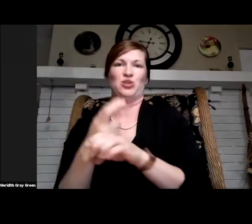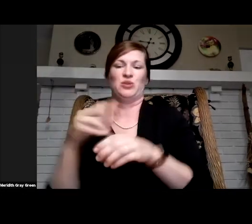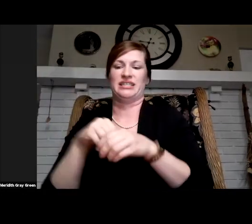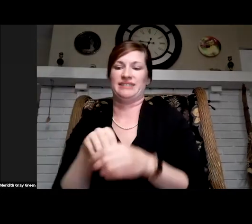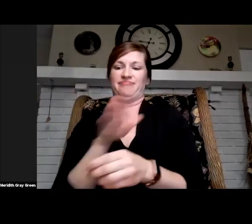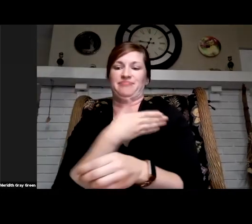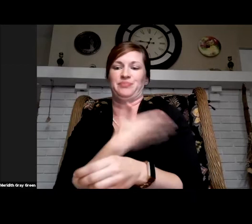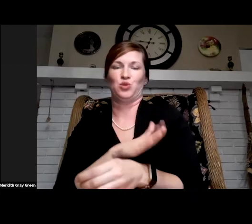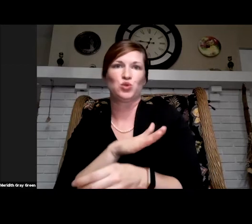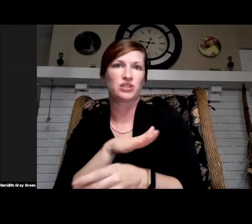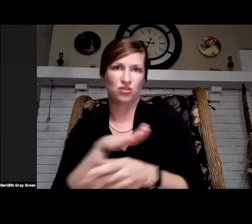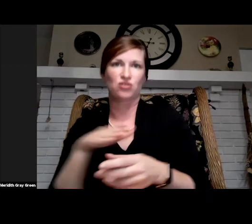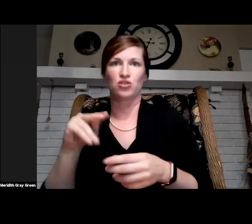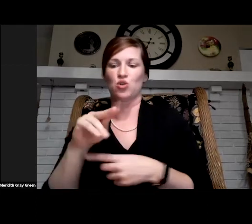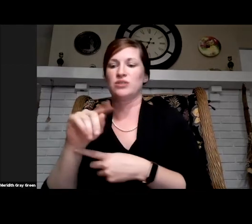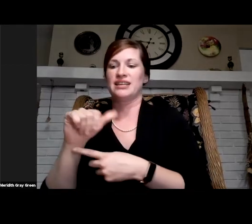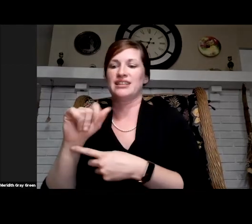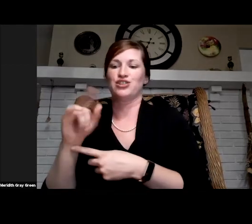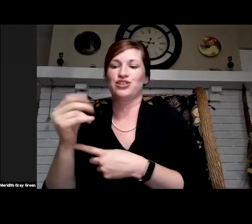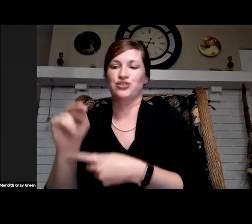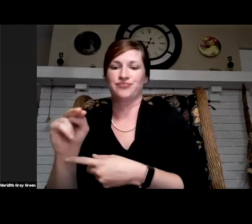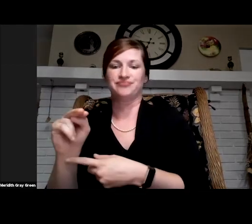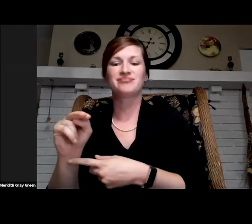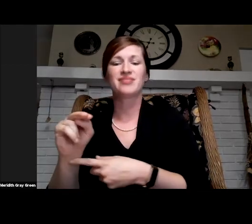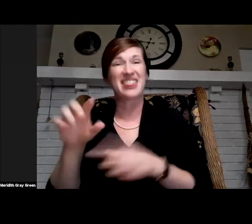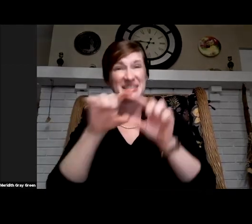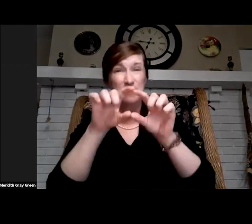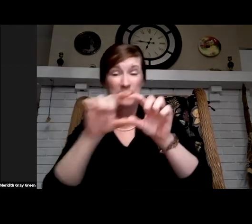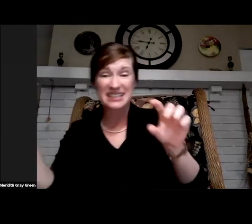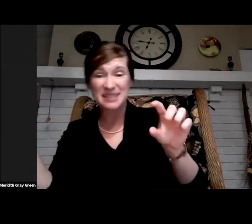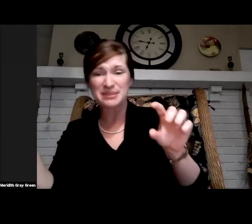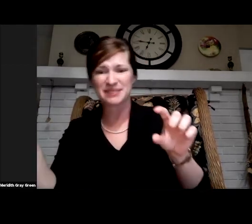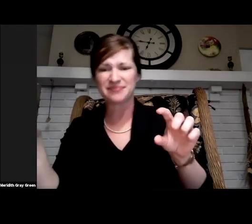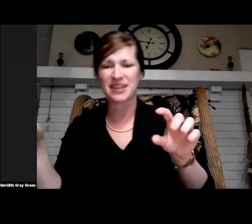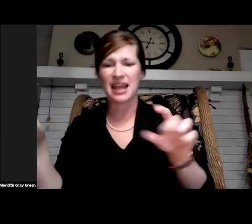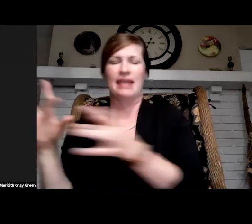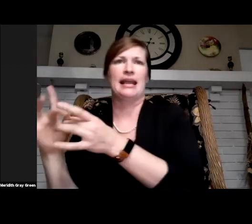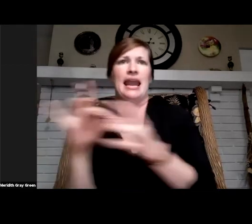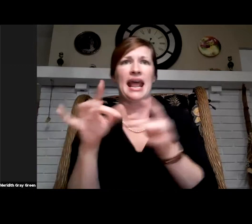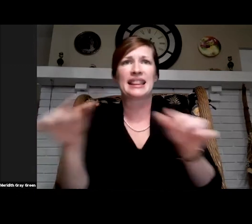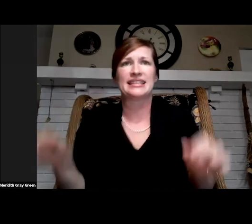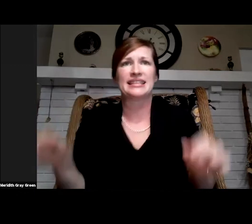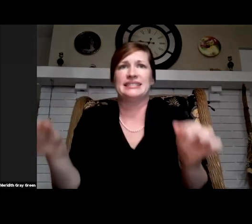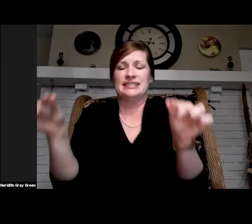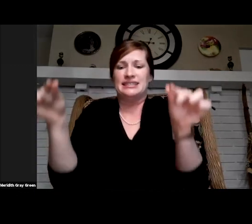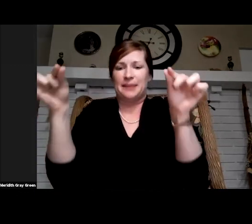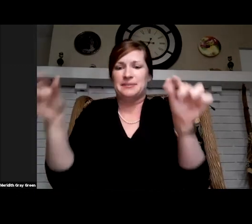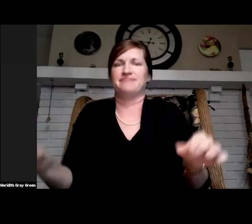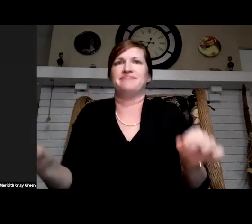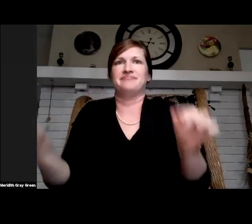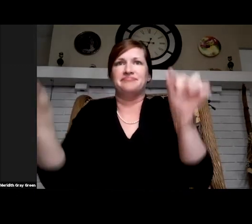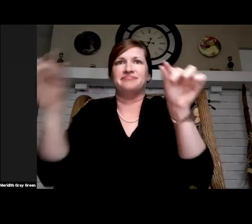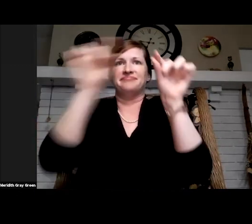each other in horizontal lines that represent beams used in